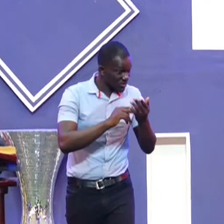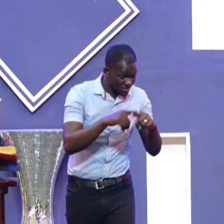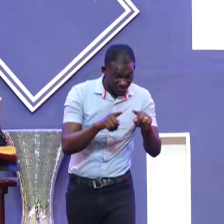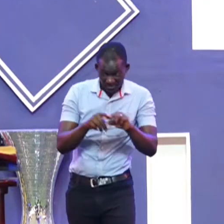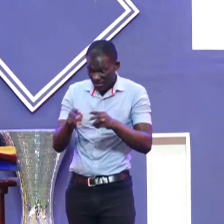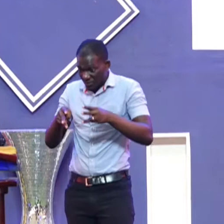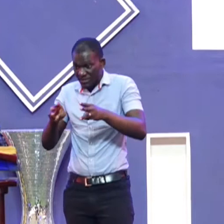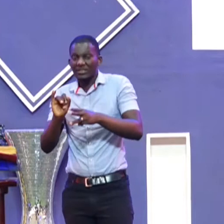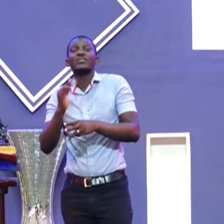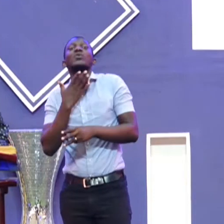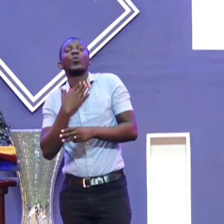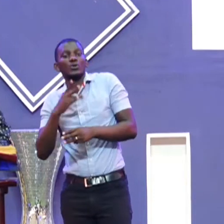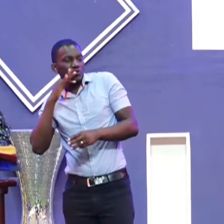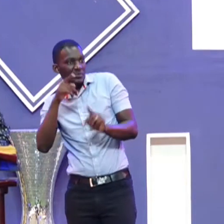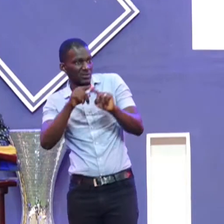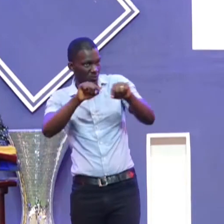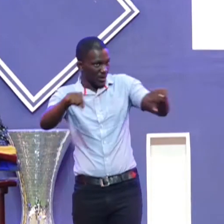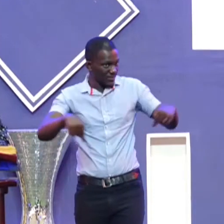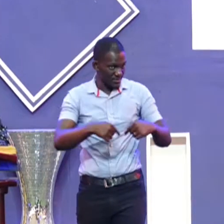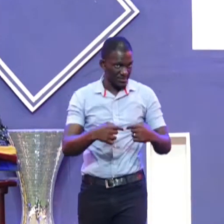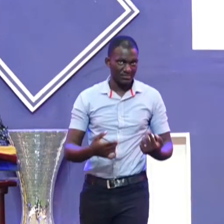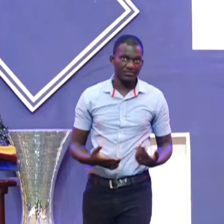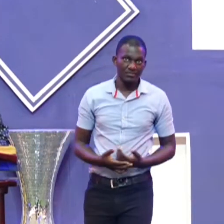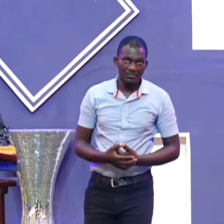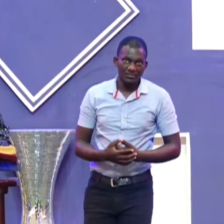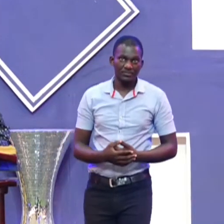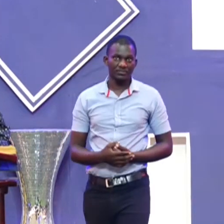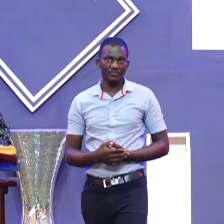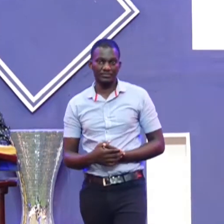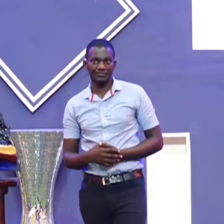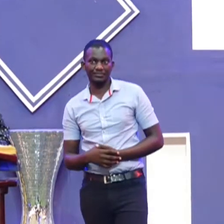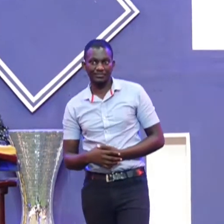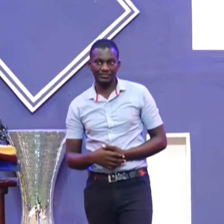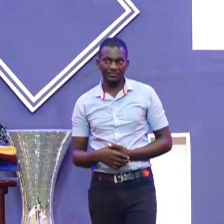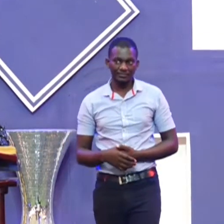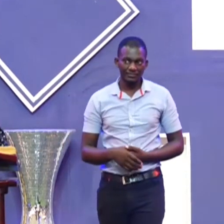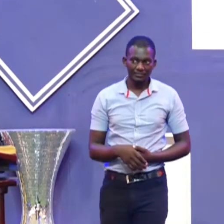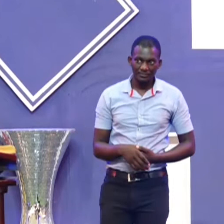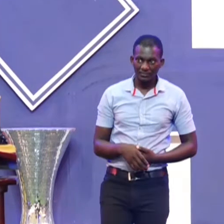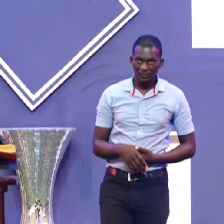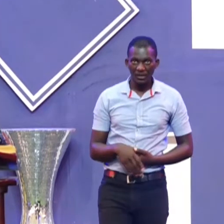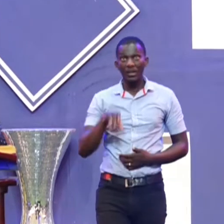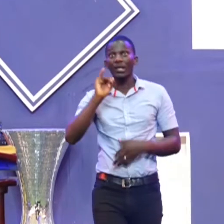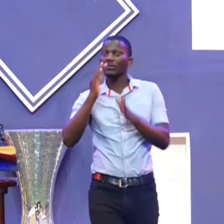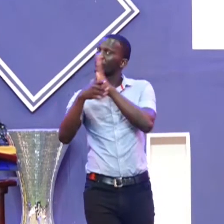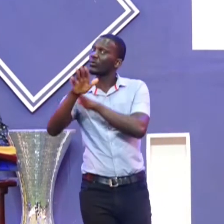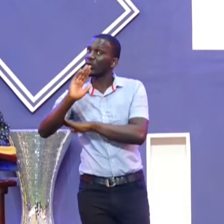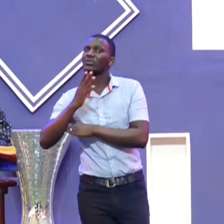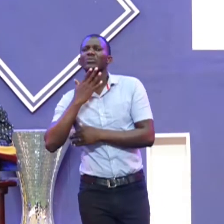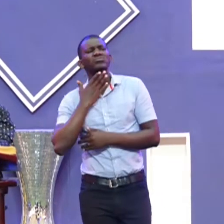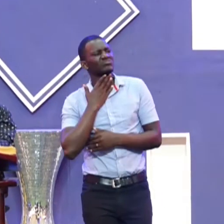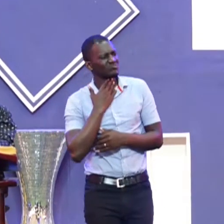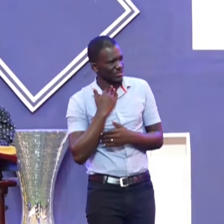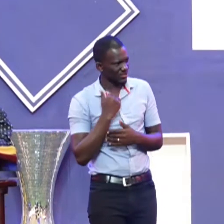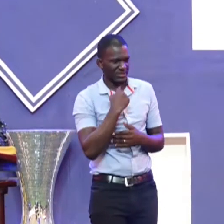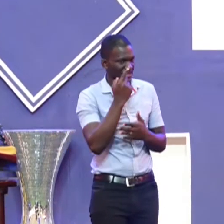abayogedde ayagadde okwogera gye tuli. Because is the Lord who can use all different situations if he wants to speak. Wabali nacha ayagala okugusa gye tuli.